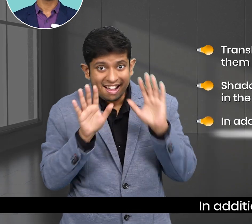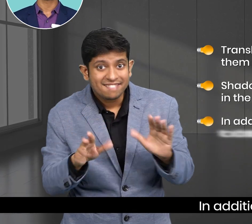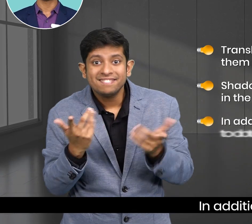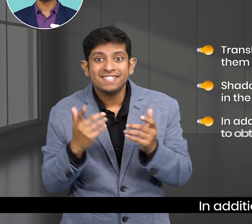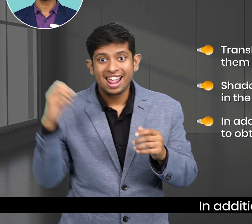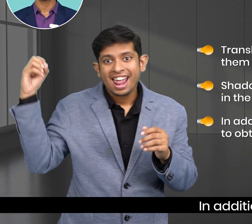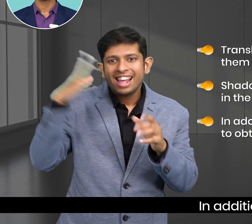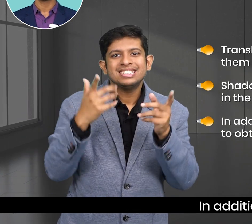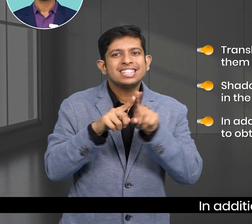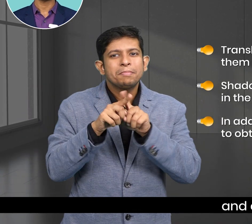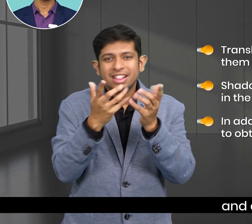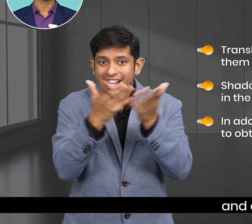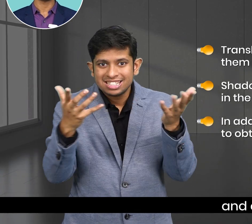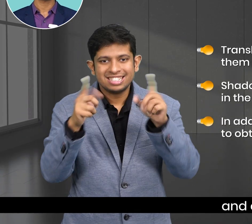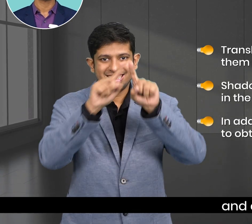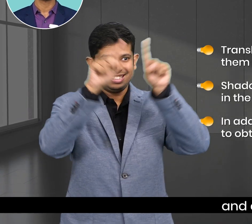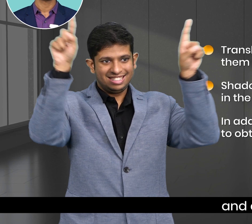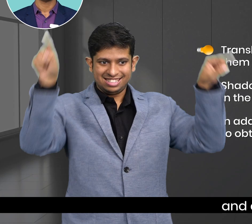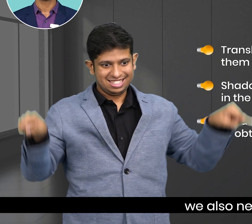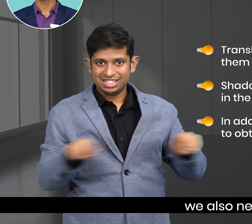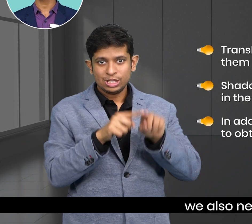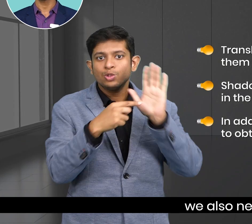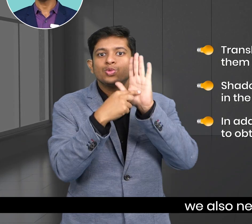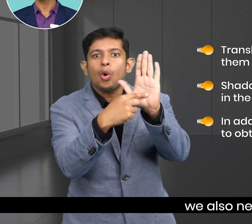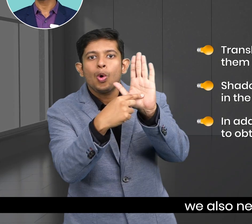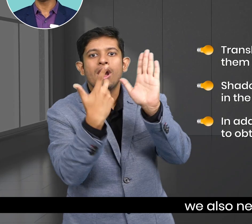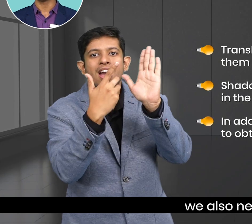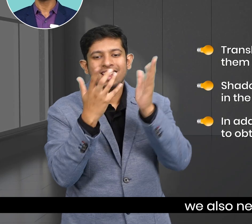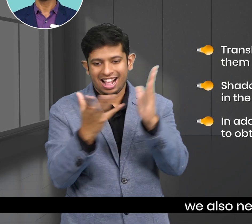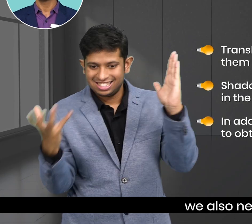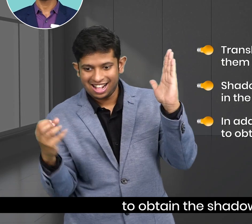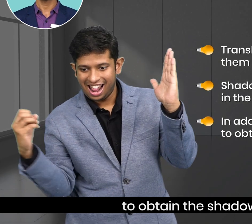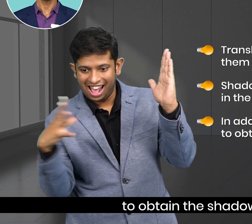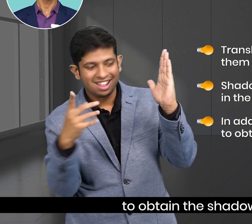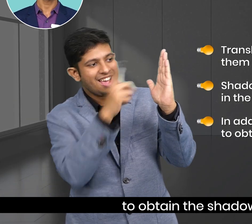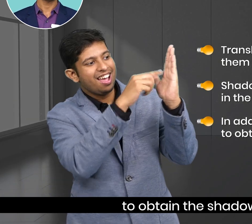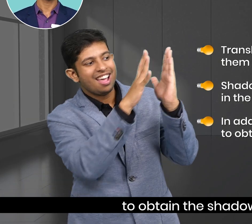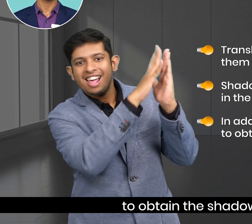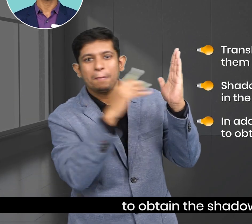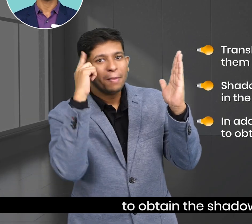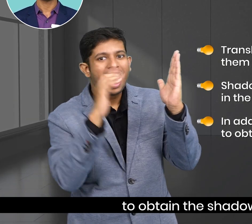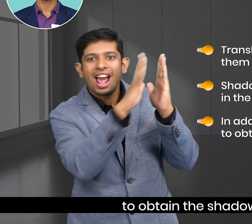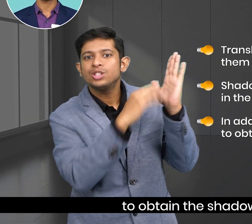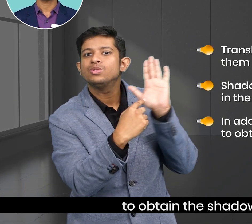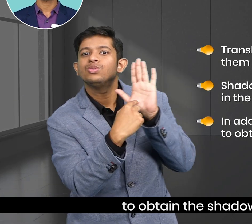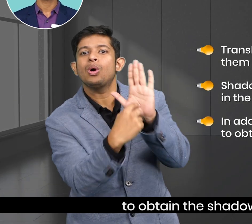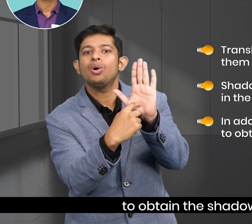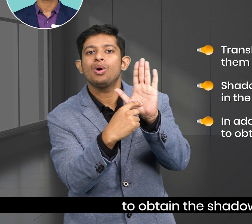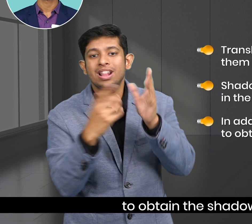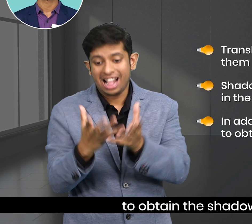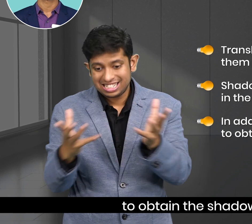In addition to light and object, we also need a screen to obtain the shadow of an opaque